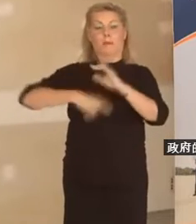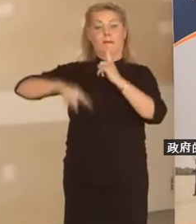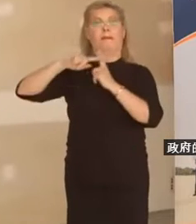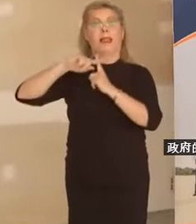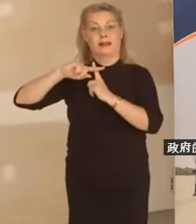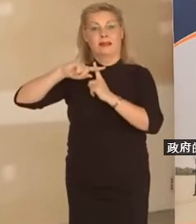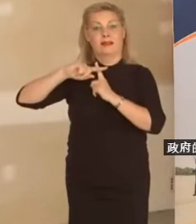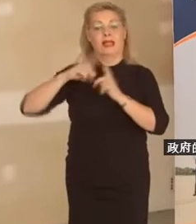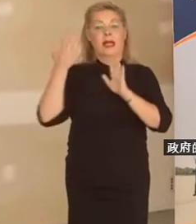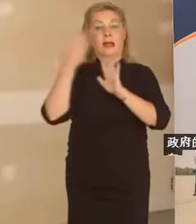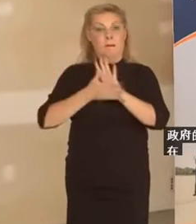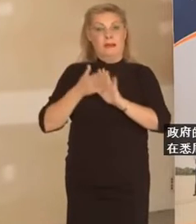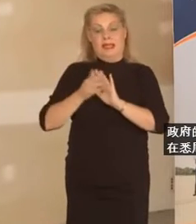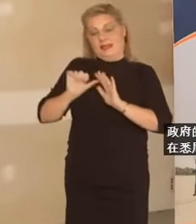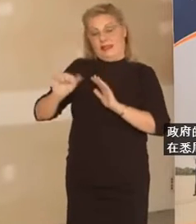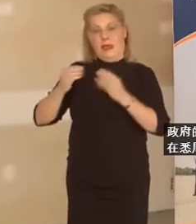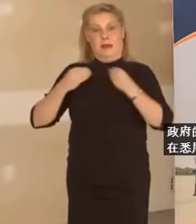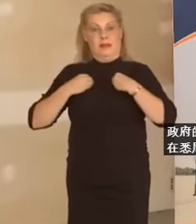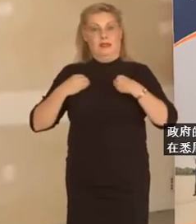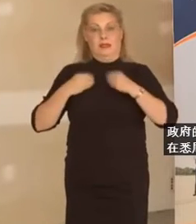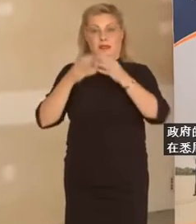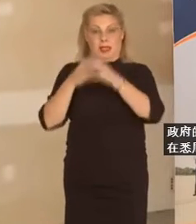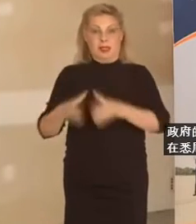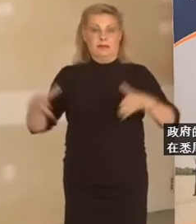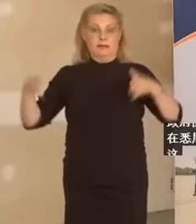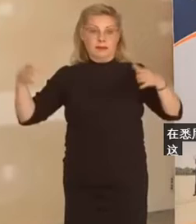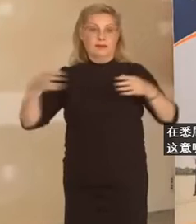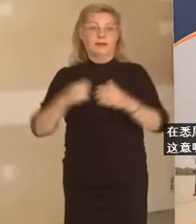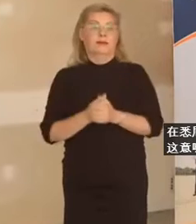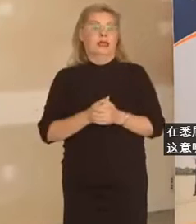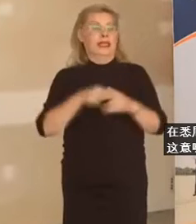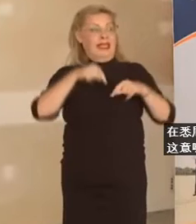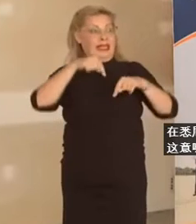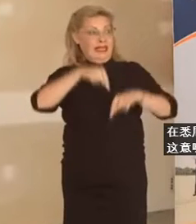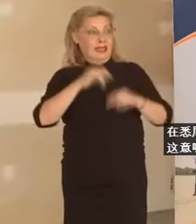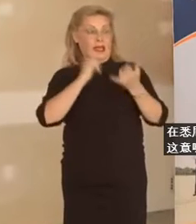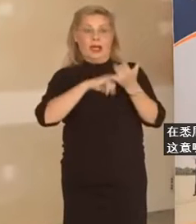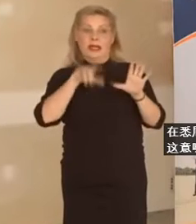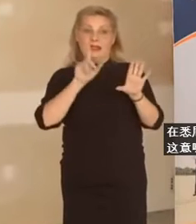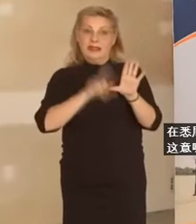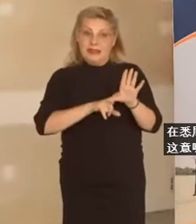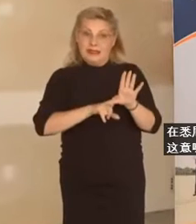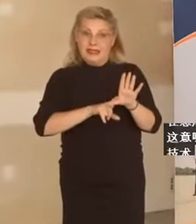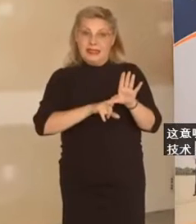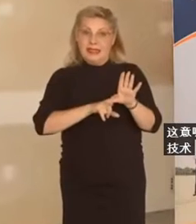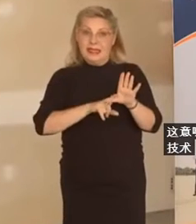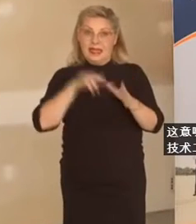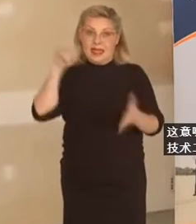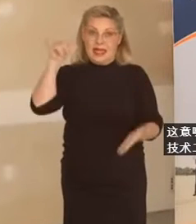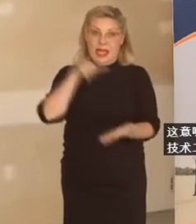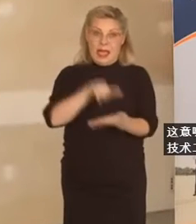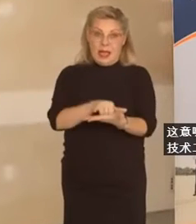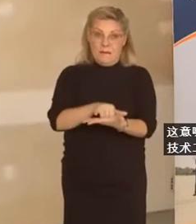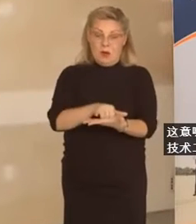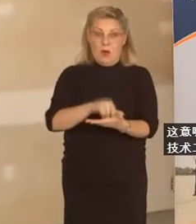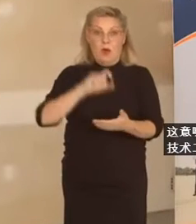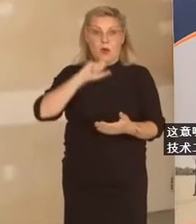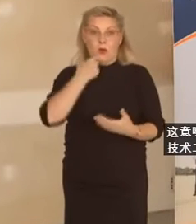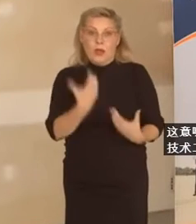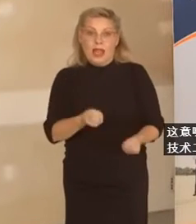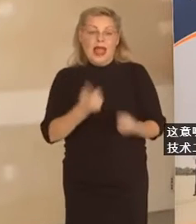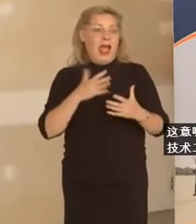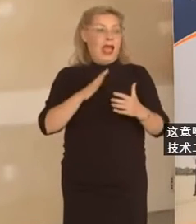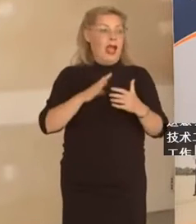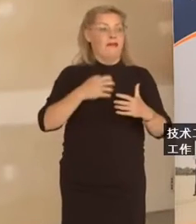government will allow for the creation of a new maintenance hangar here at Sydney Airport, which means more science, technology, engineering